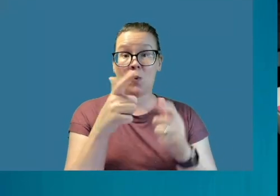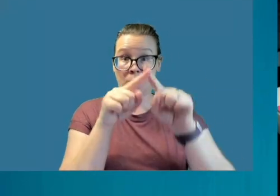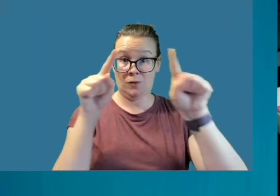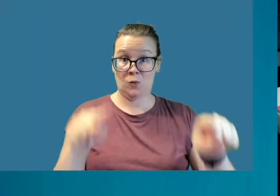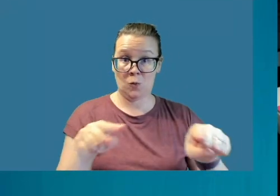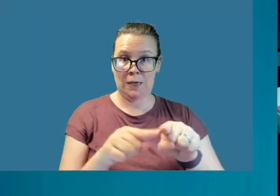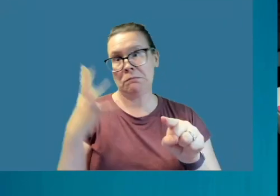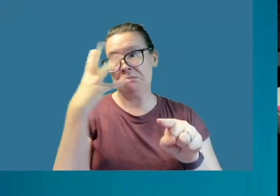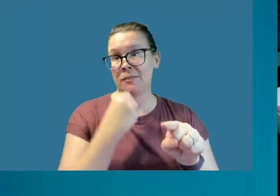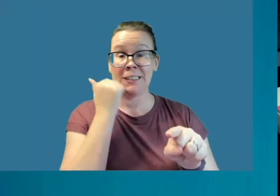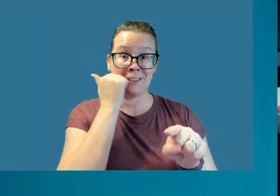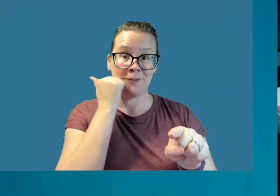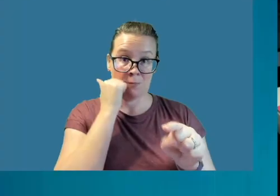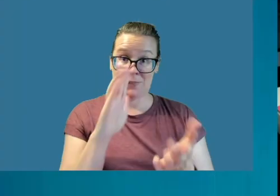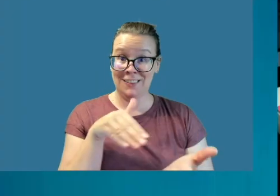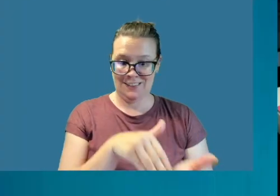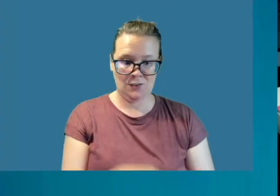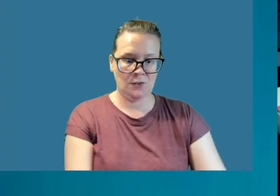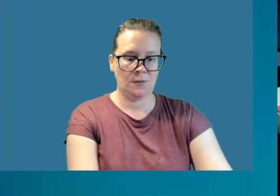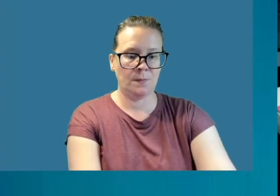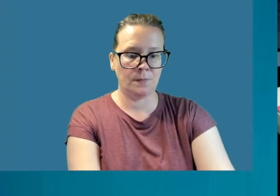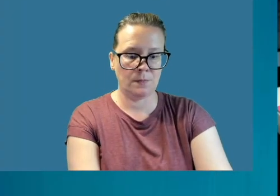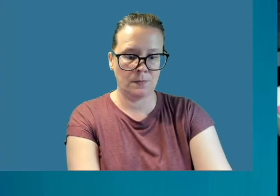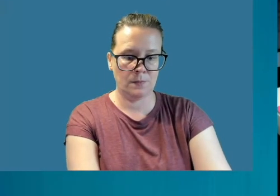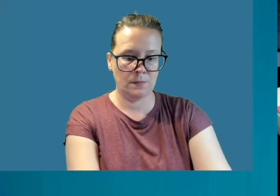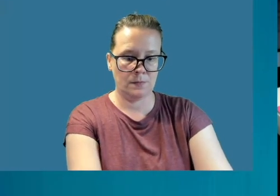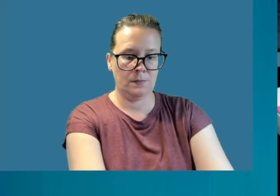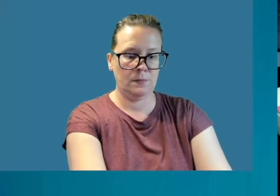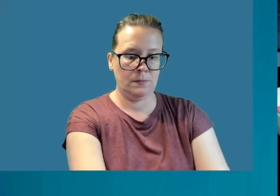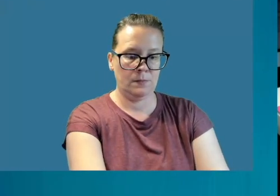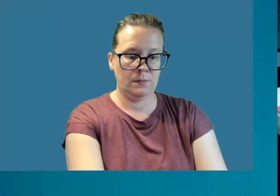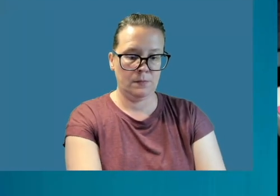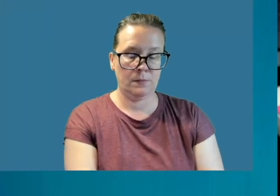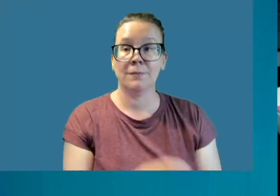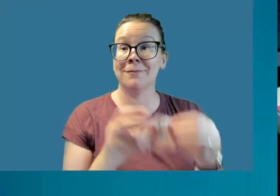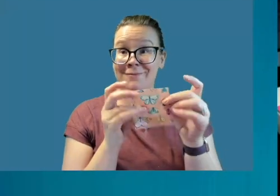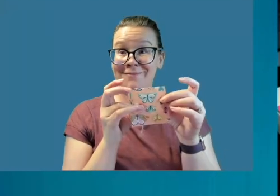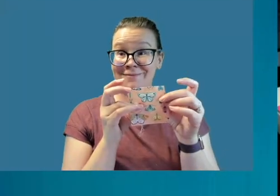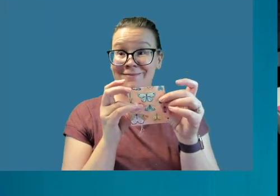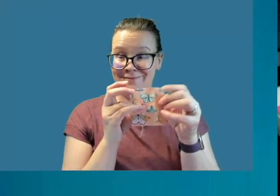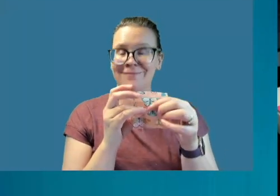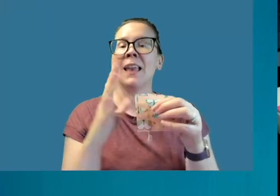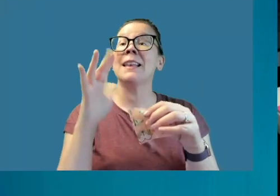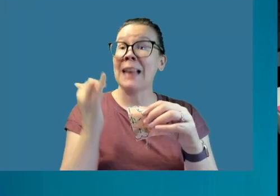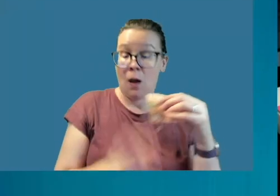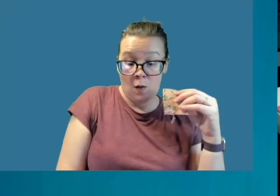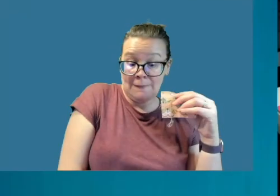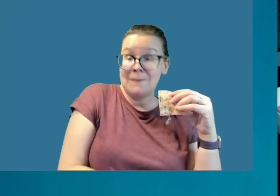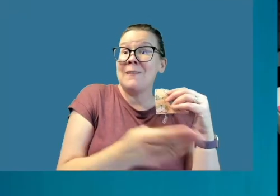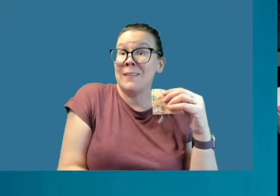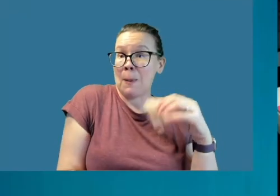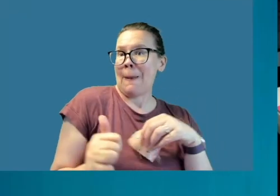your square fabric, that's going to be your central, like your highlighted motif. Get that piece. And now you're going